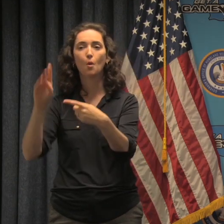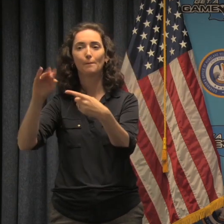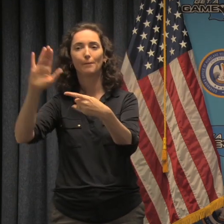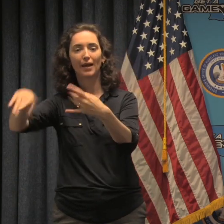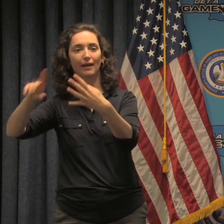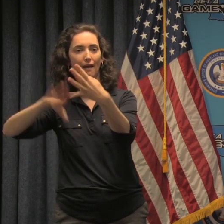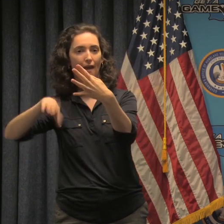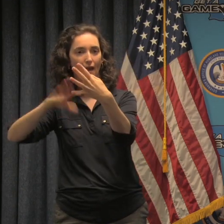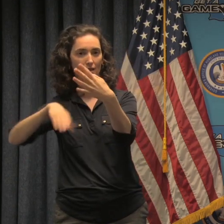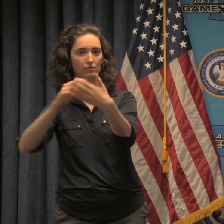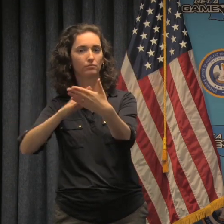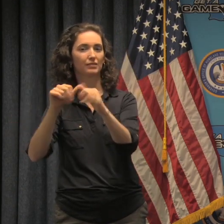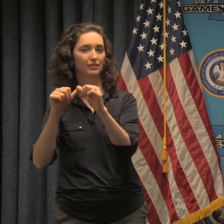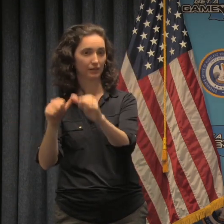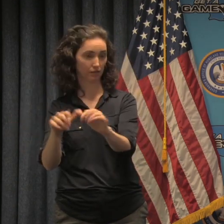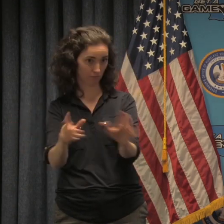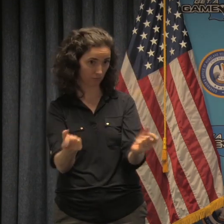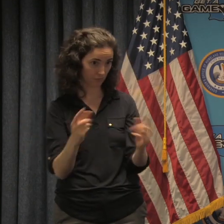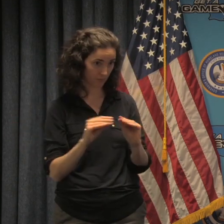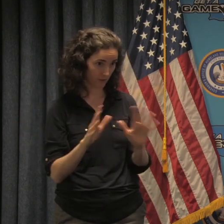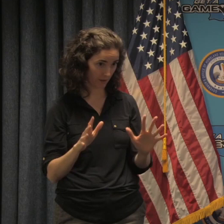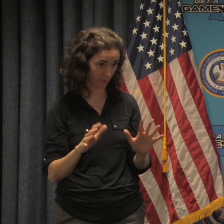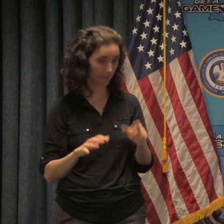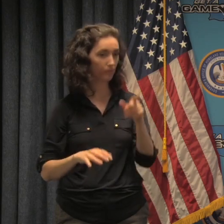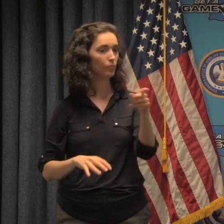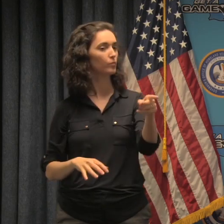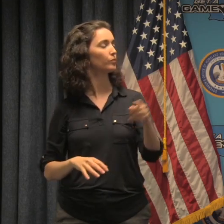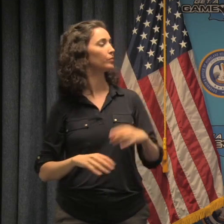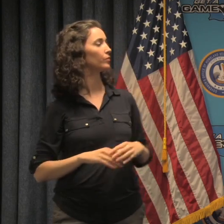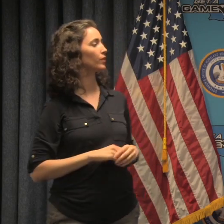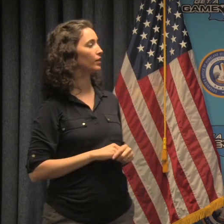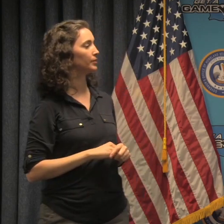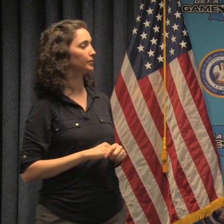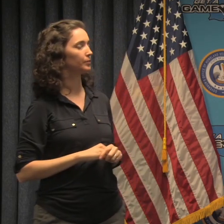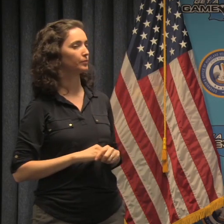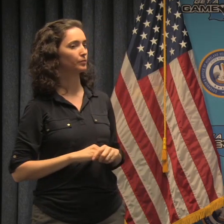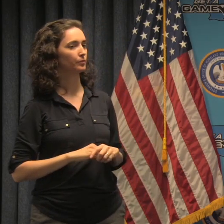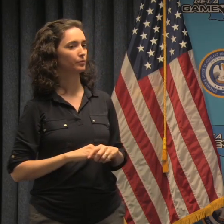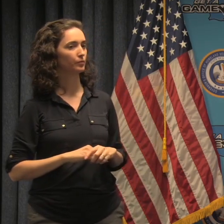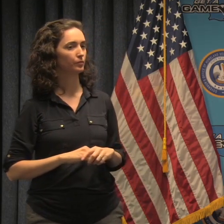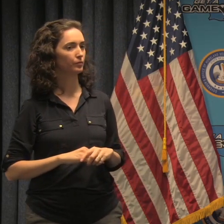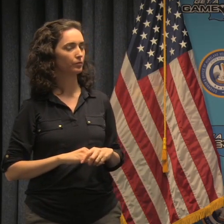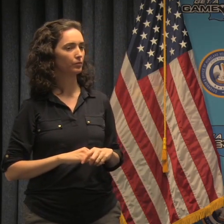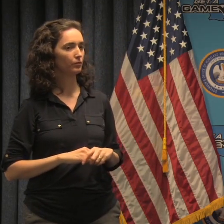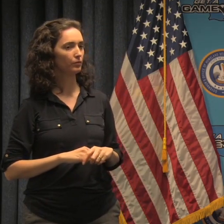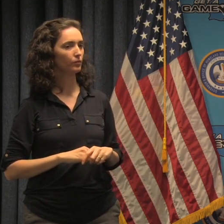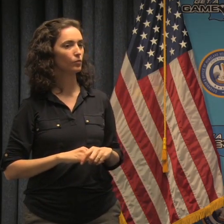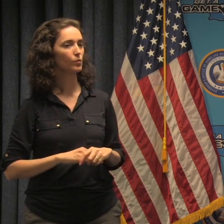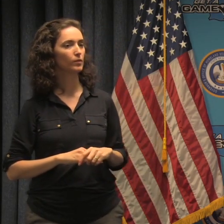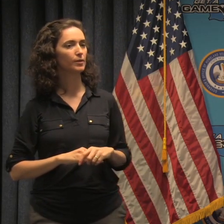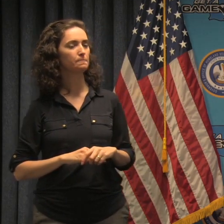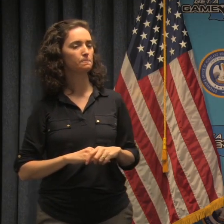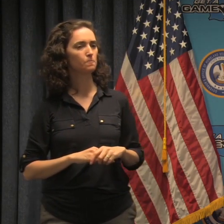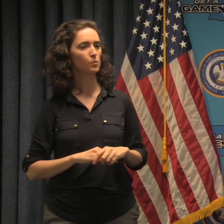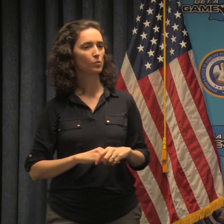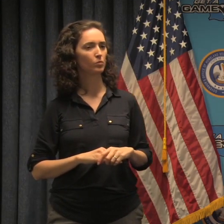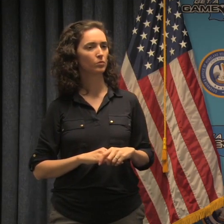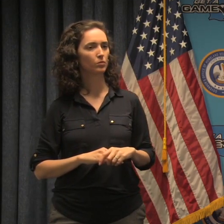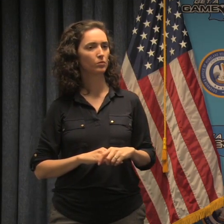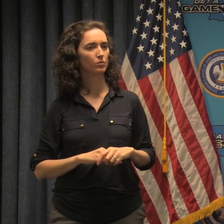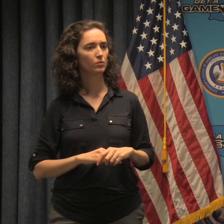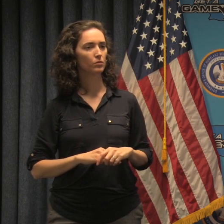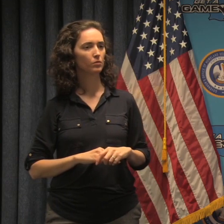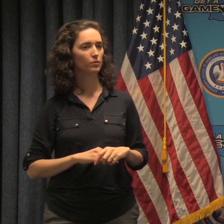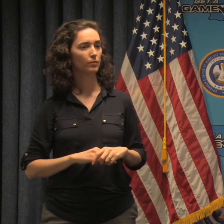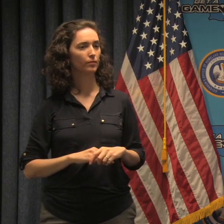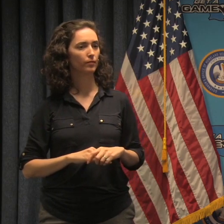country. Just so you understand that. Yes, sir. As far as this modeling goes, how do you, you're talking about the current midpoint projection, this I assume takes